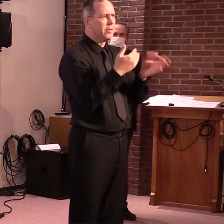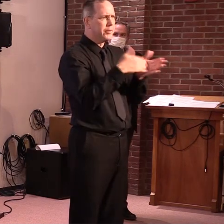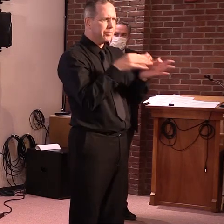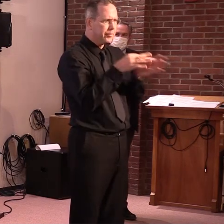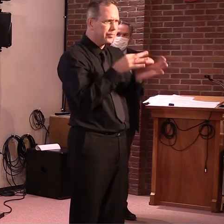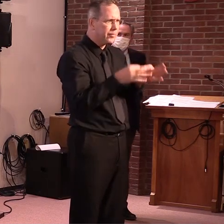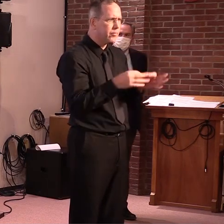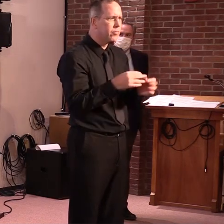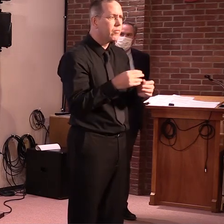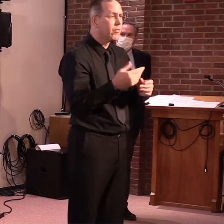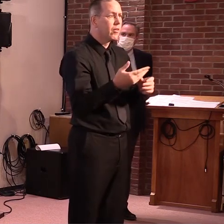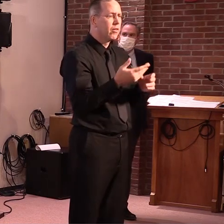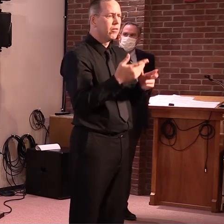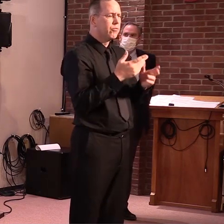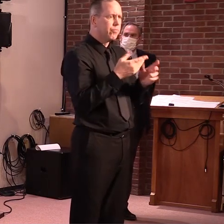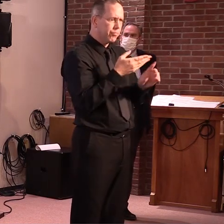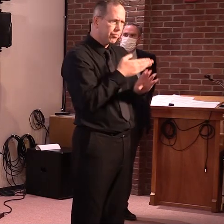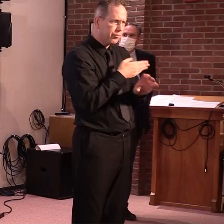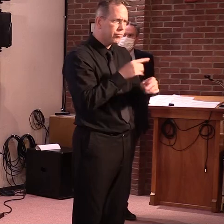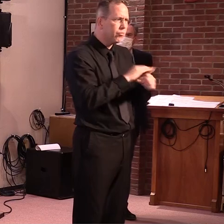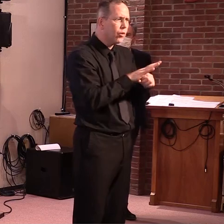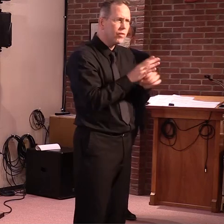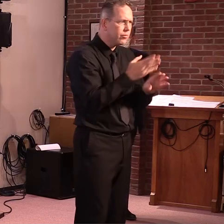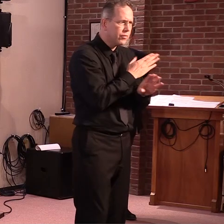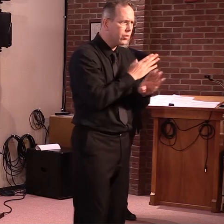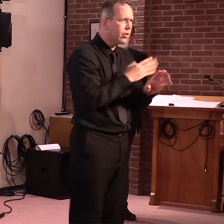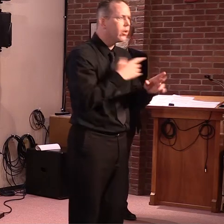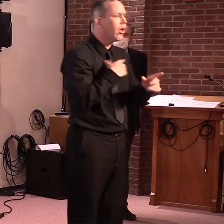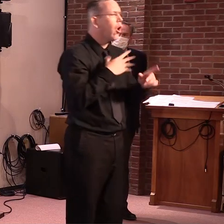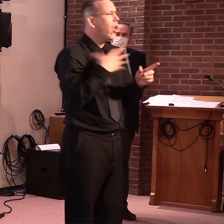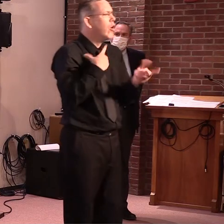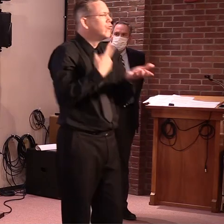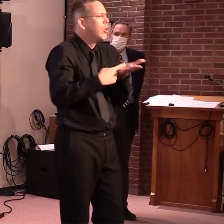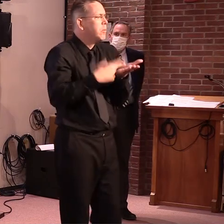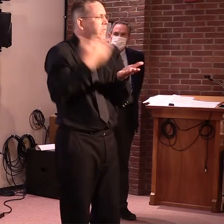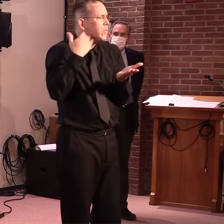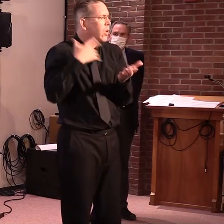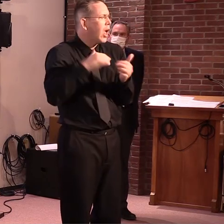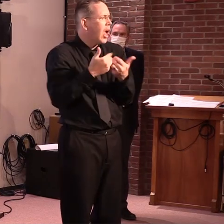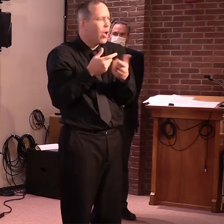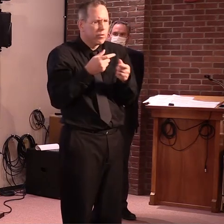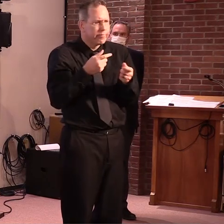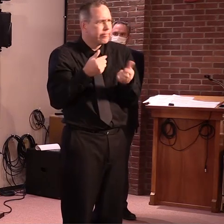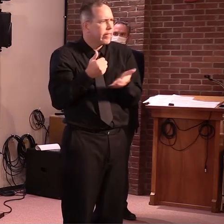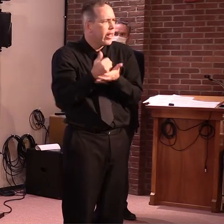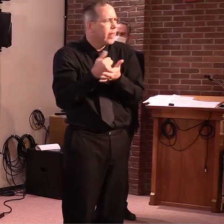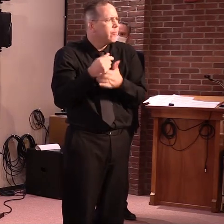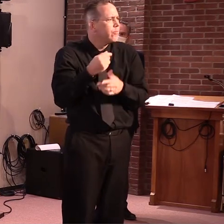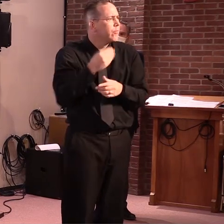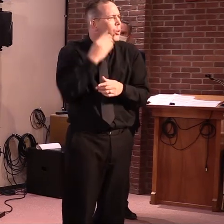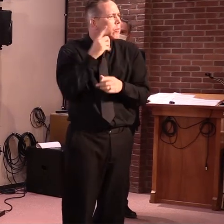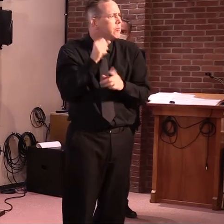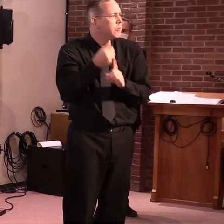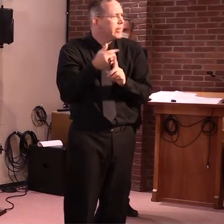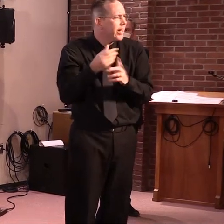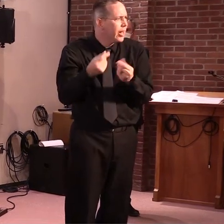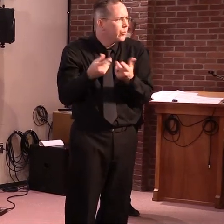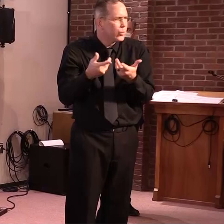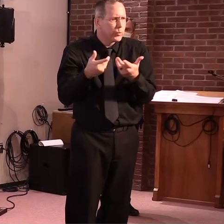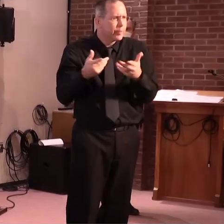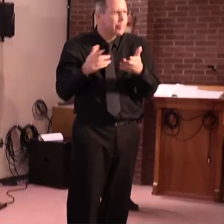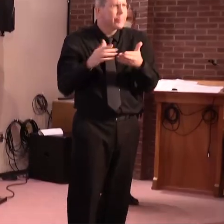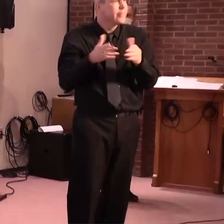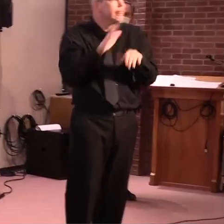hit, of trying to move these down to the community level, because they know the population at the community